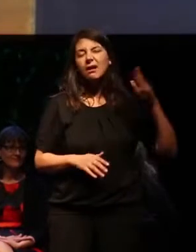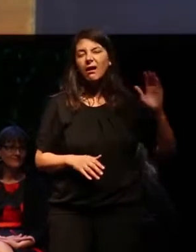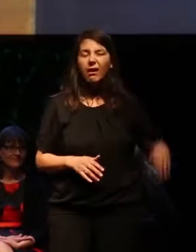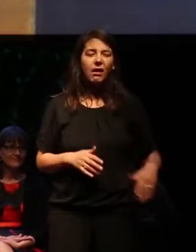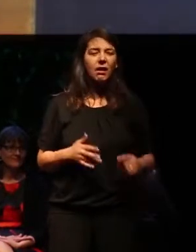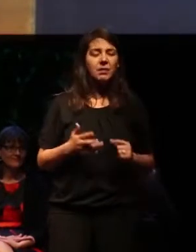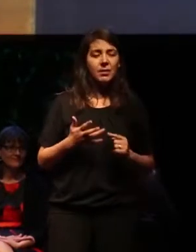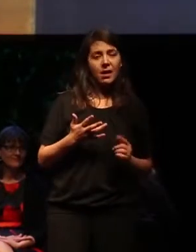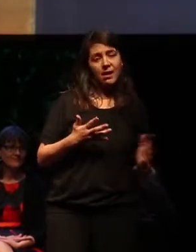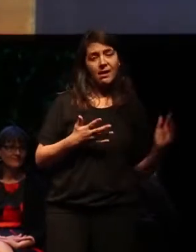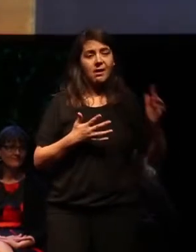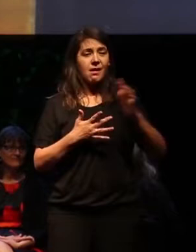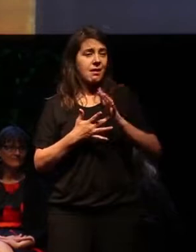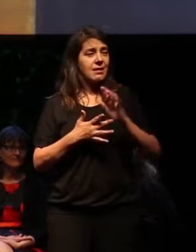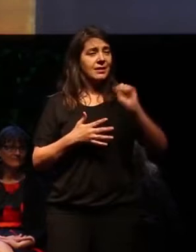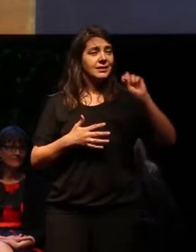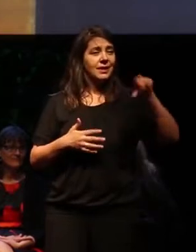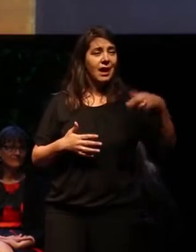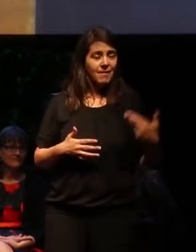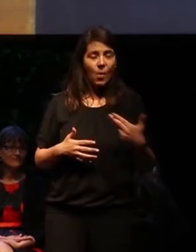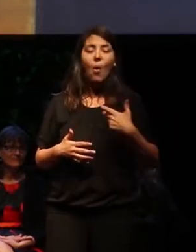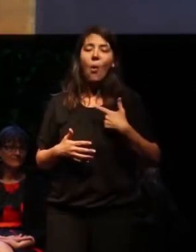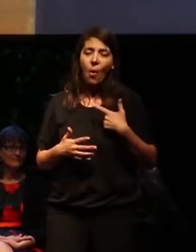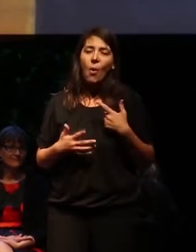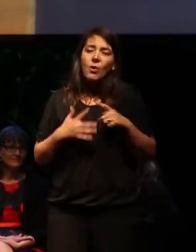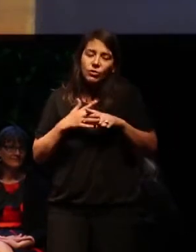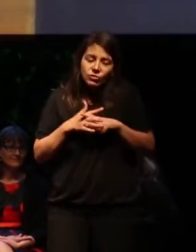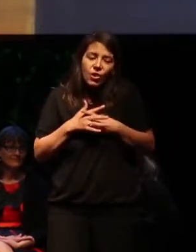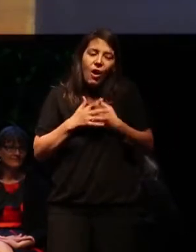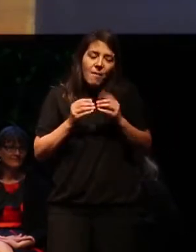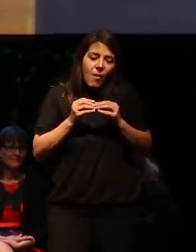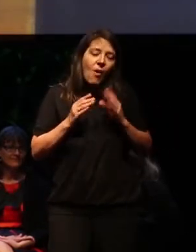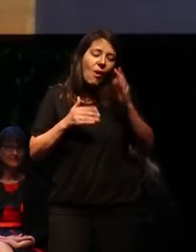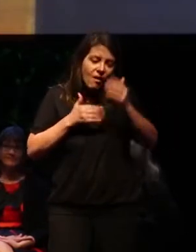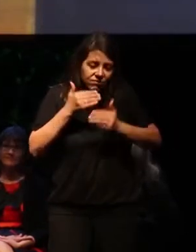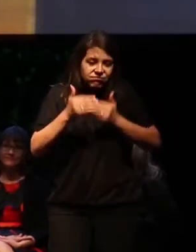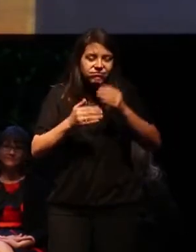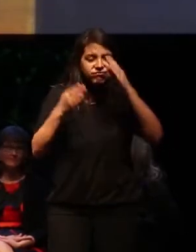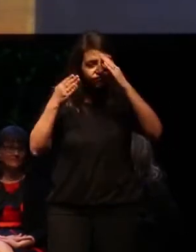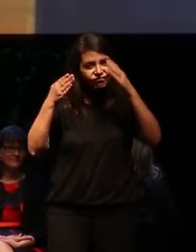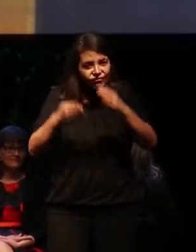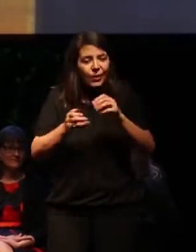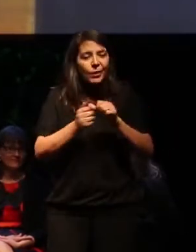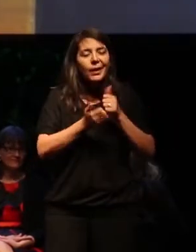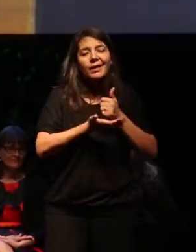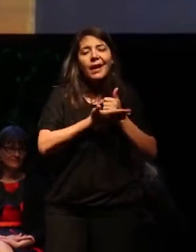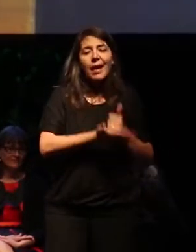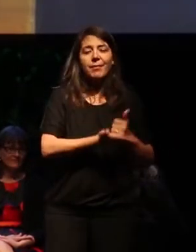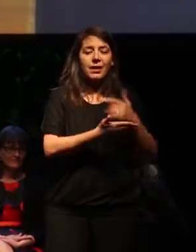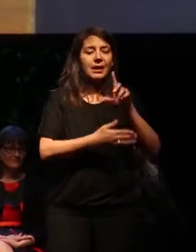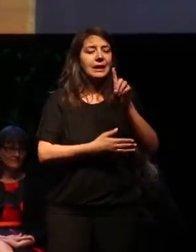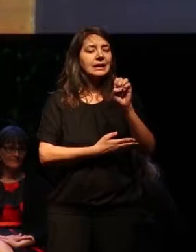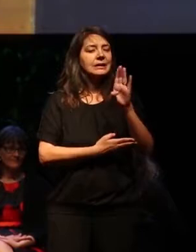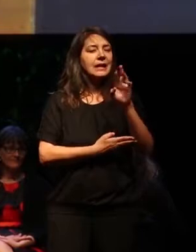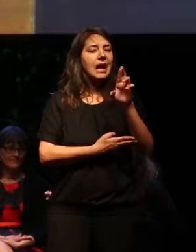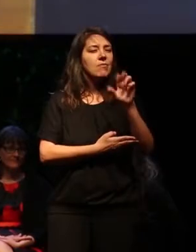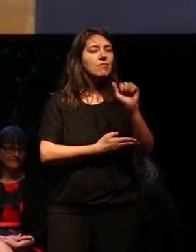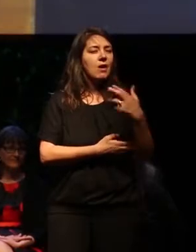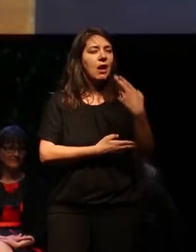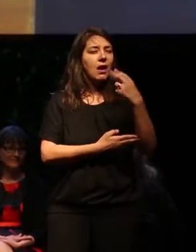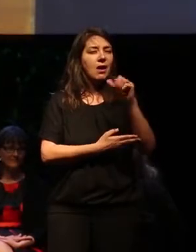year that I started getting my act together with the help and support of my Braille teacher, Mrs. Deborah Hartz.